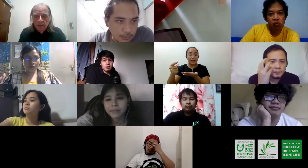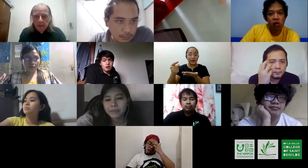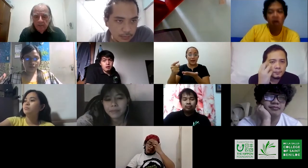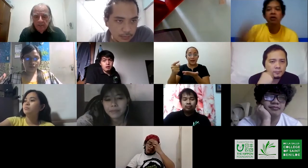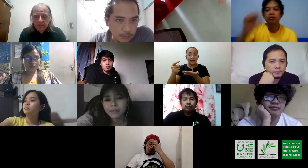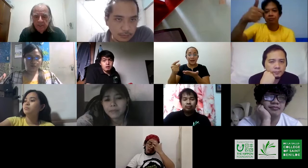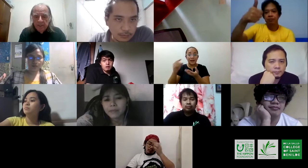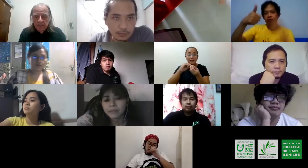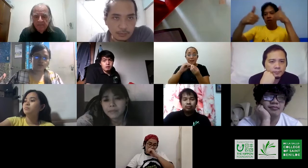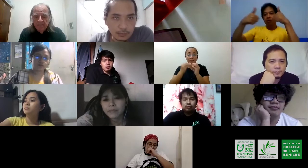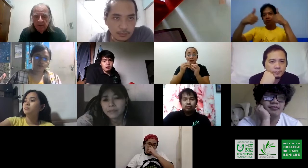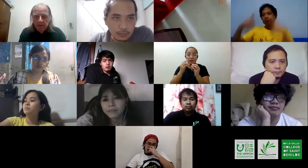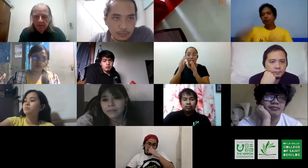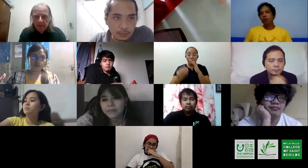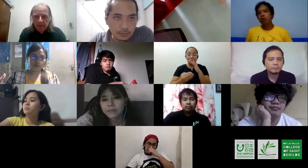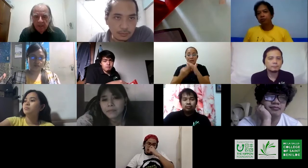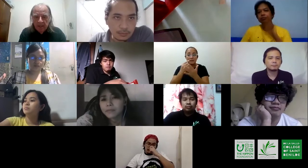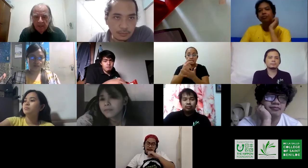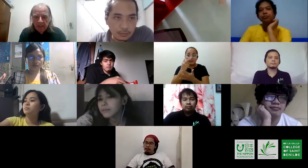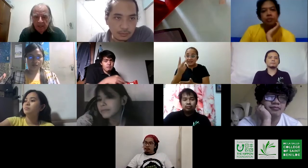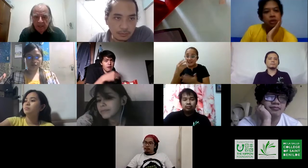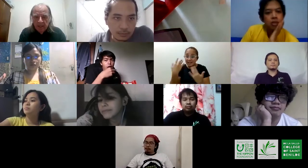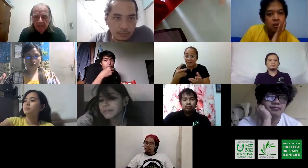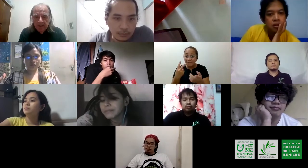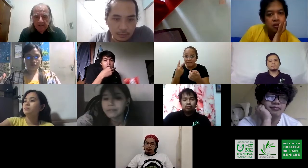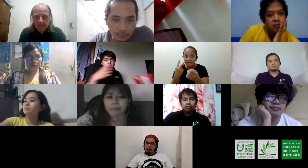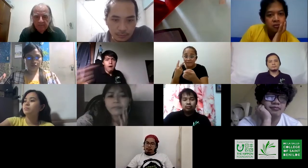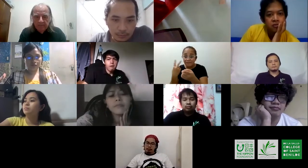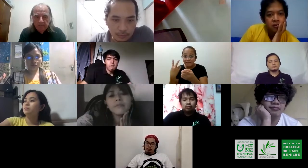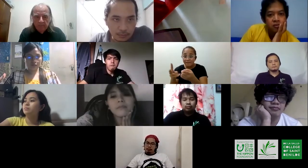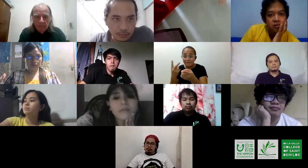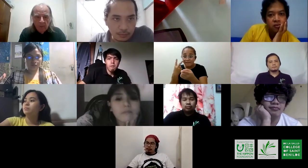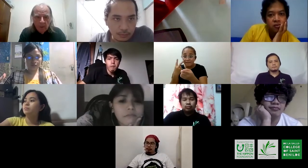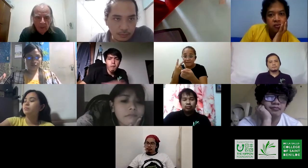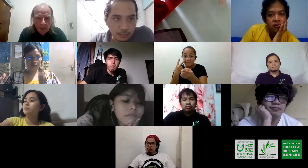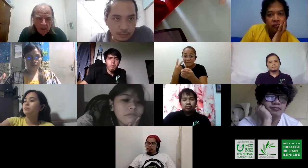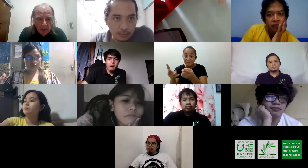Okay, can you see in the file here?